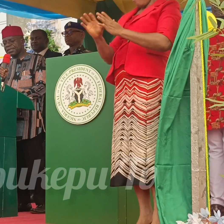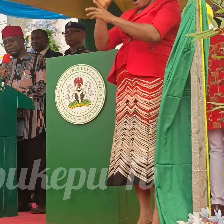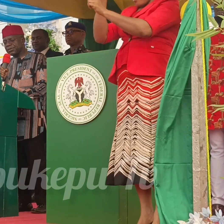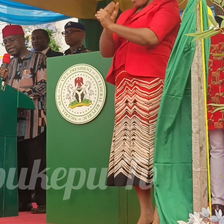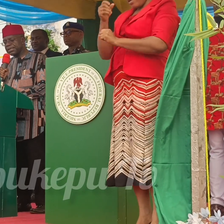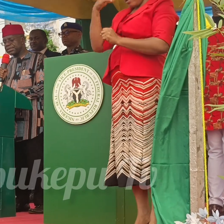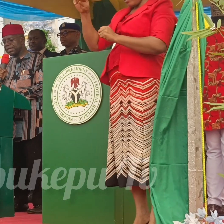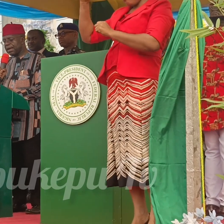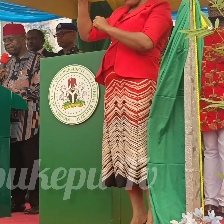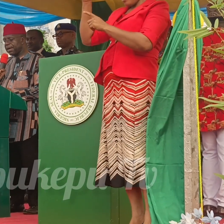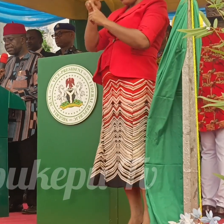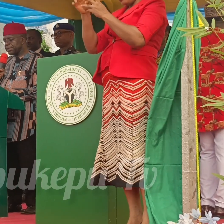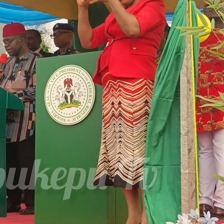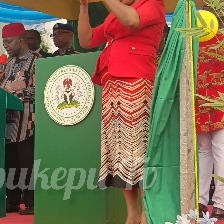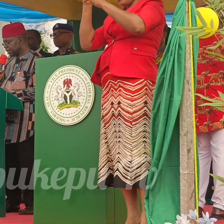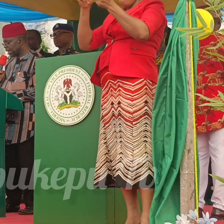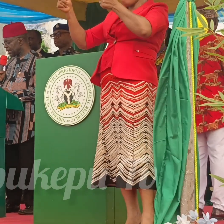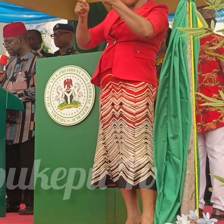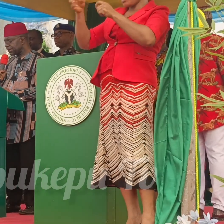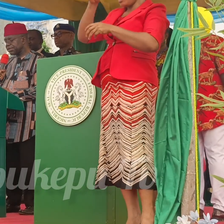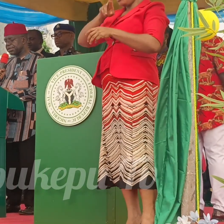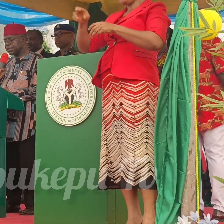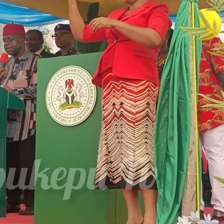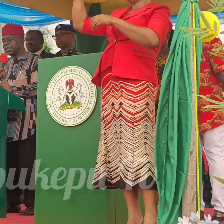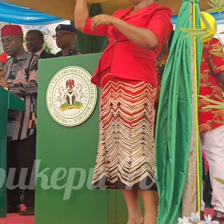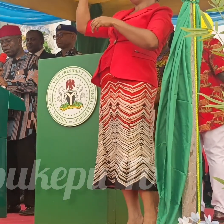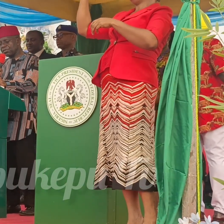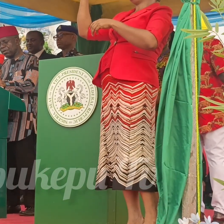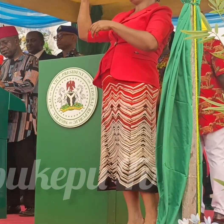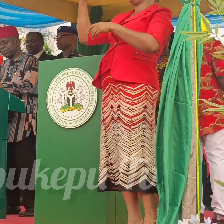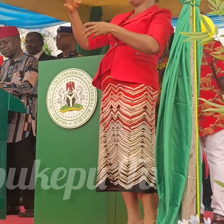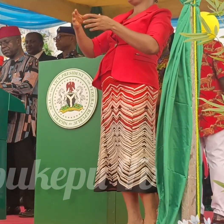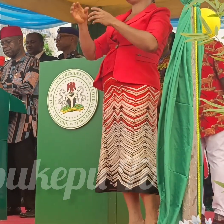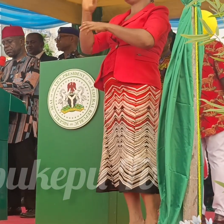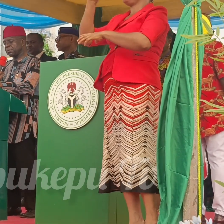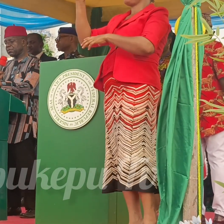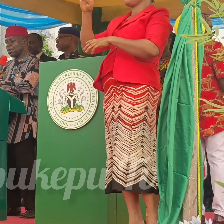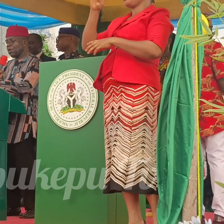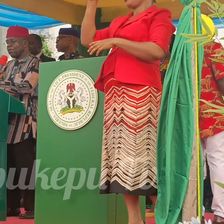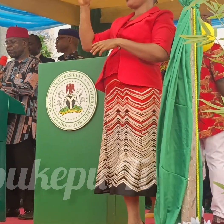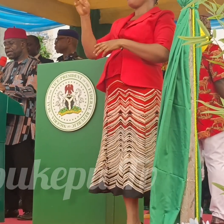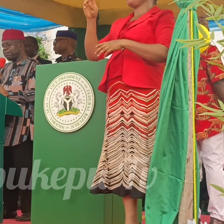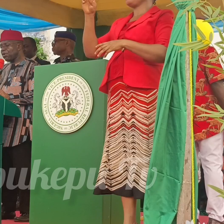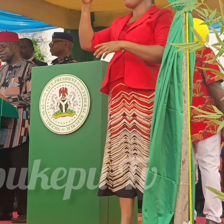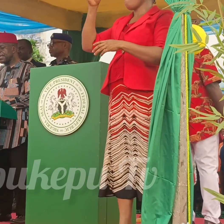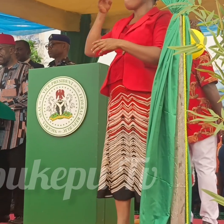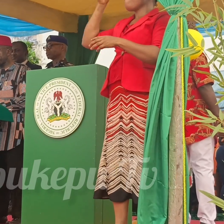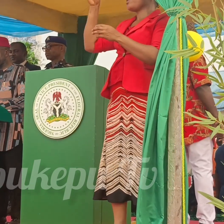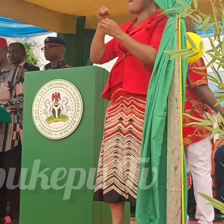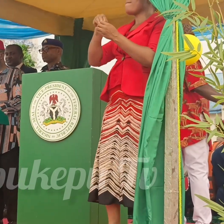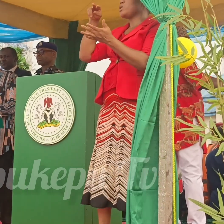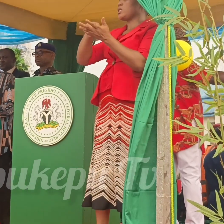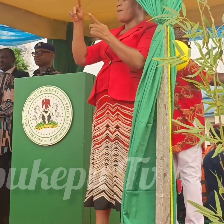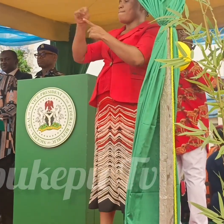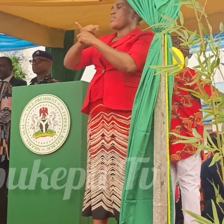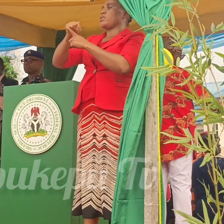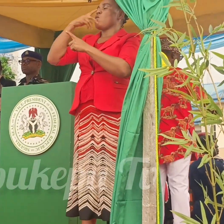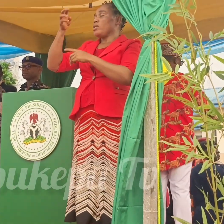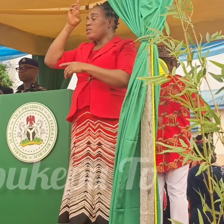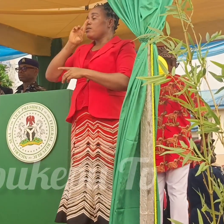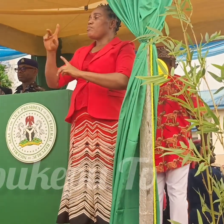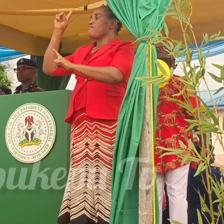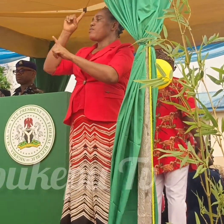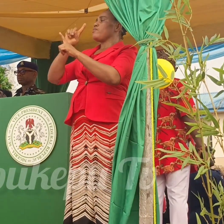meter to gauge and manage their electricity consumption. Furthermore, standard practice with respect